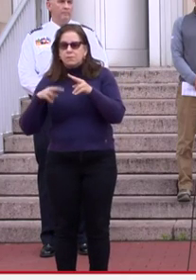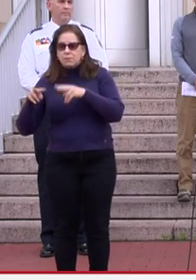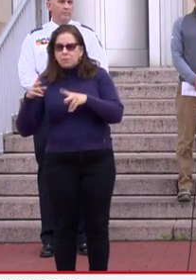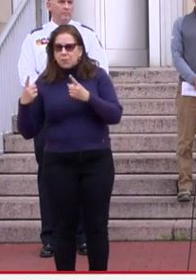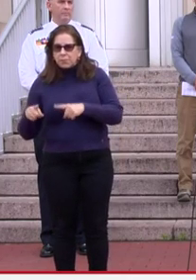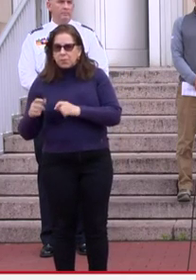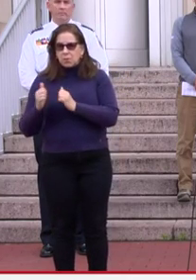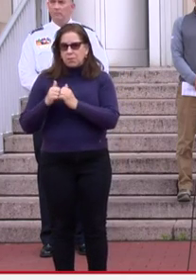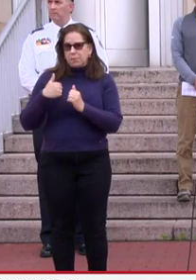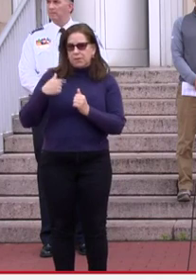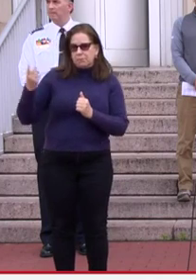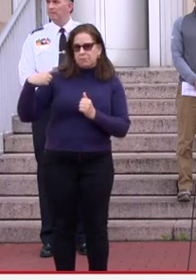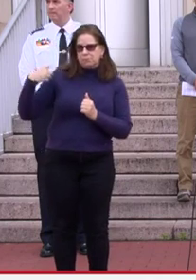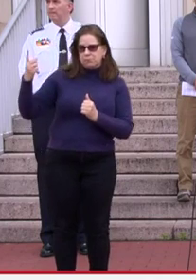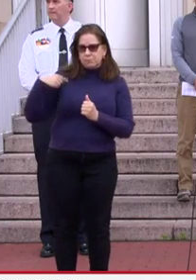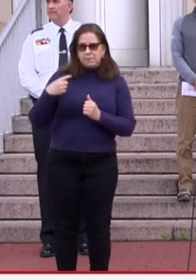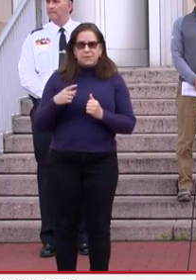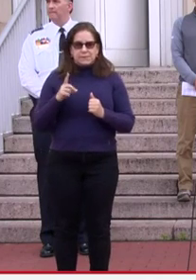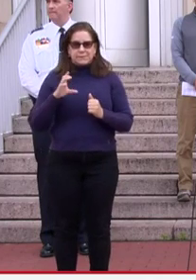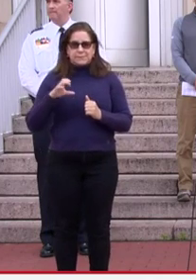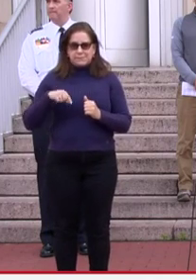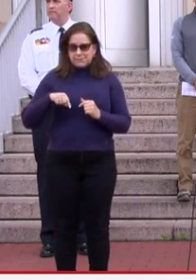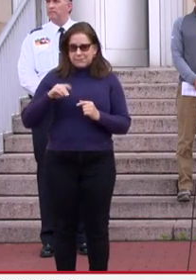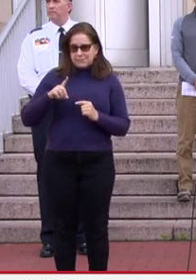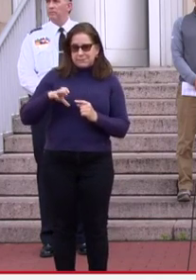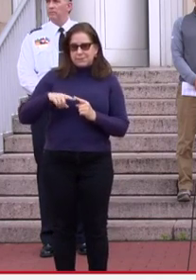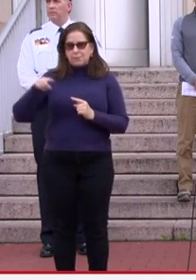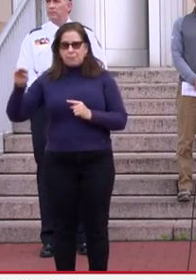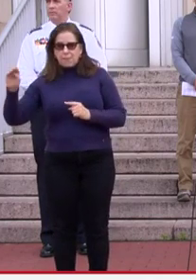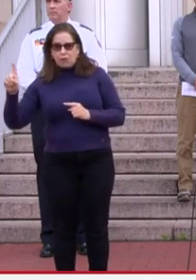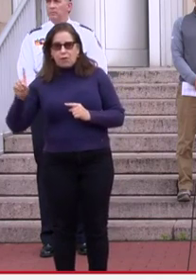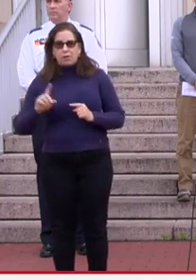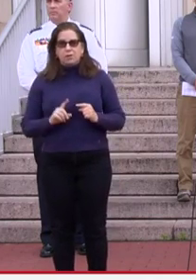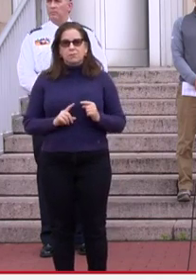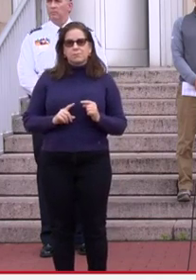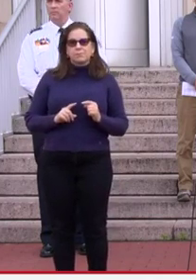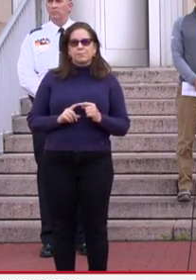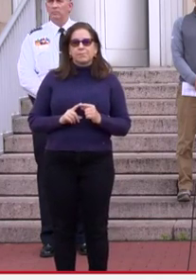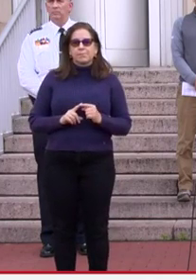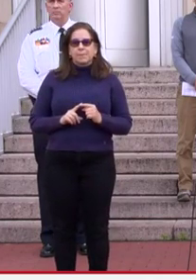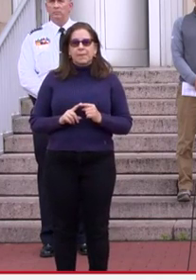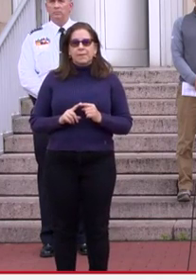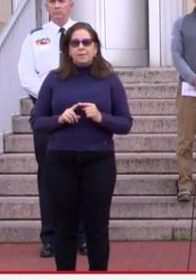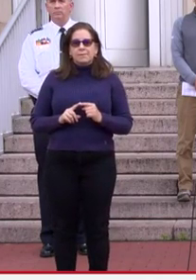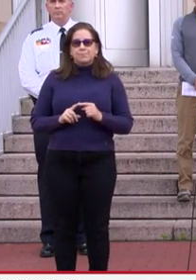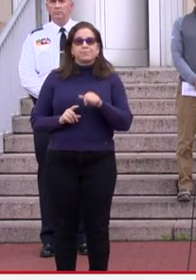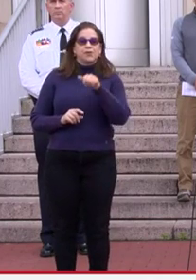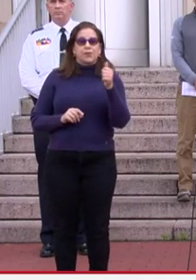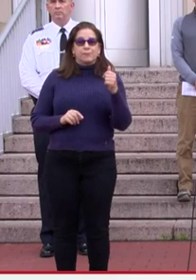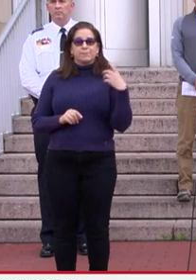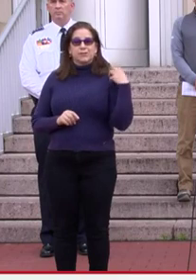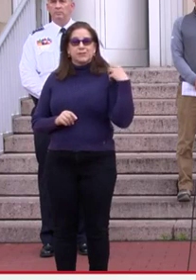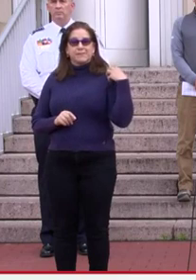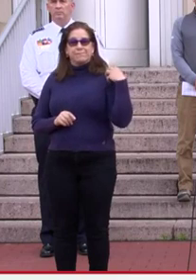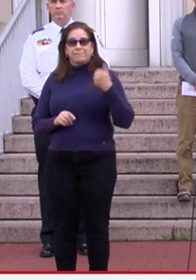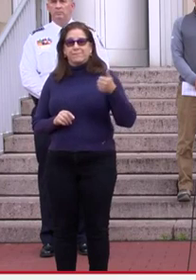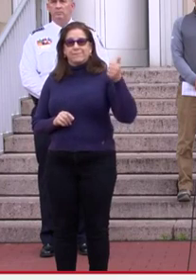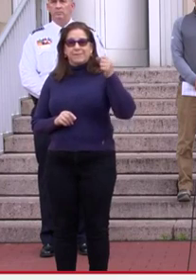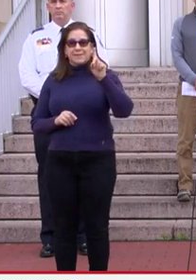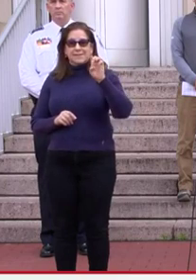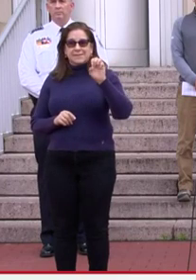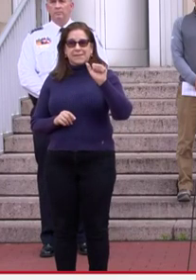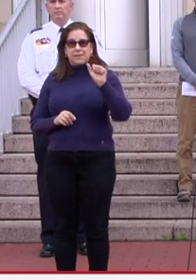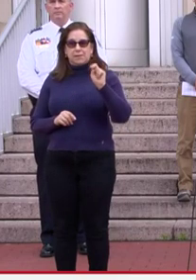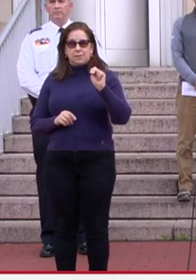with that, I want to turn to Chief Dean to talk to you once again about our members who have been impacted